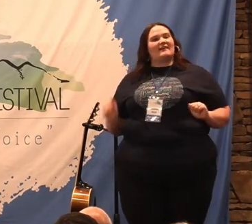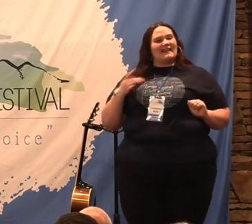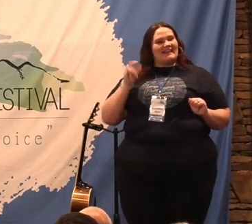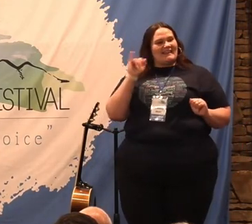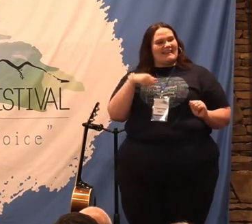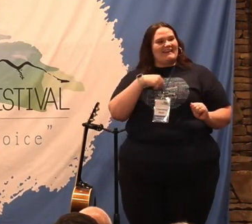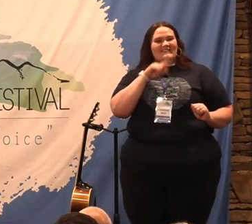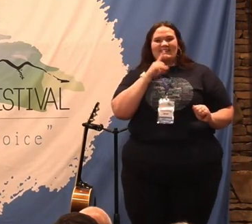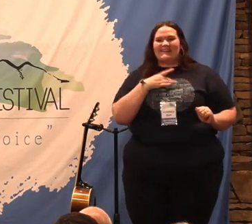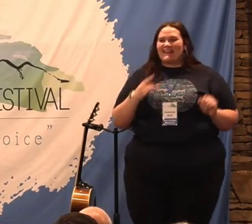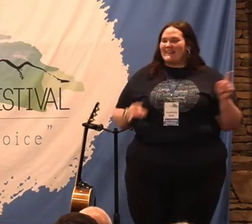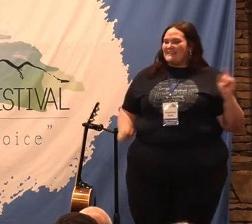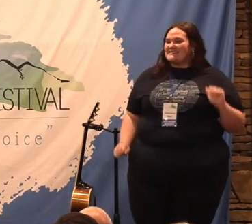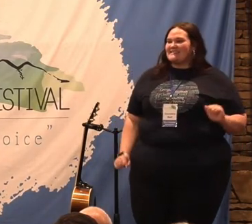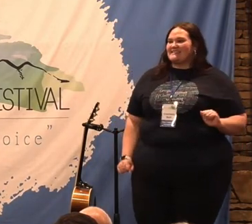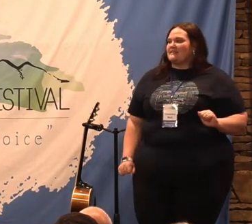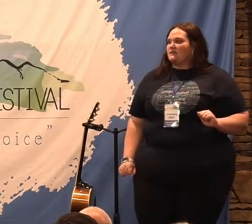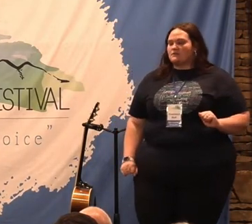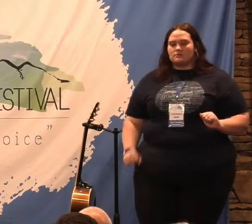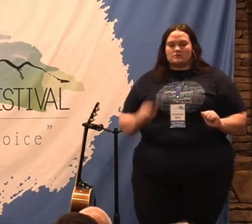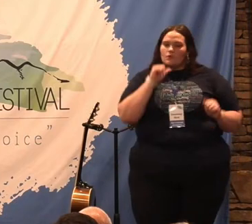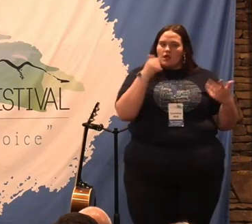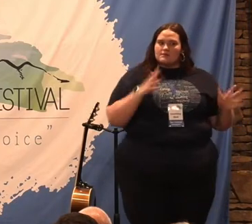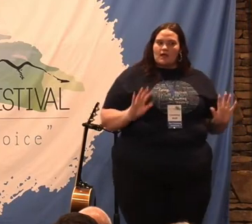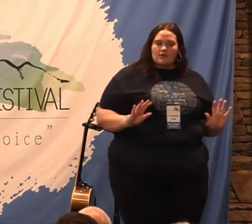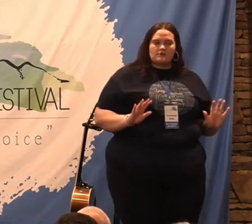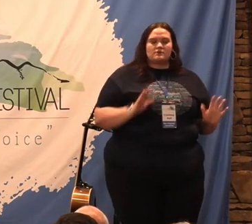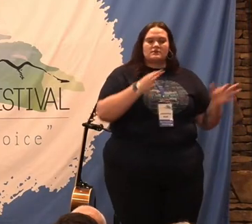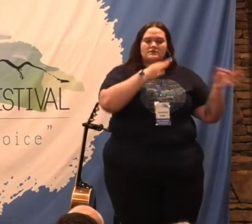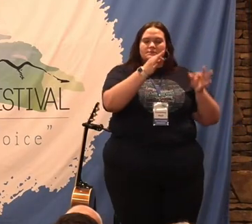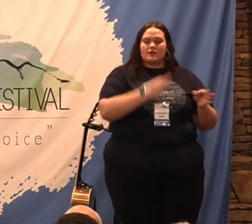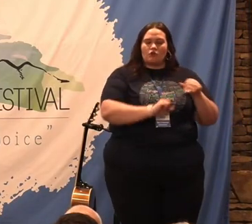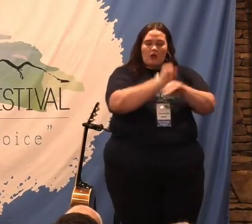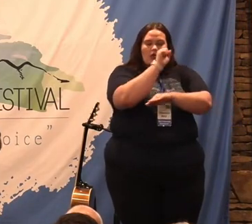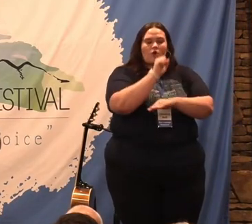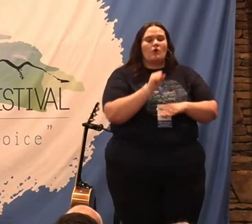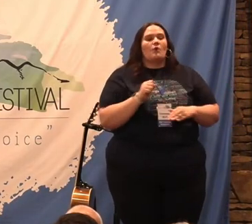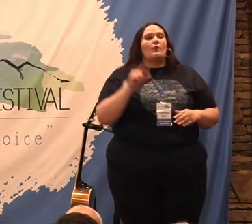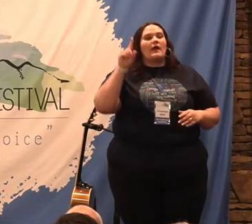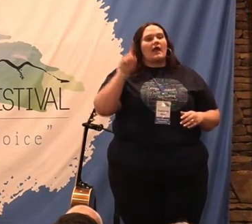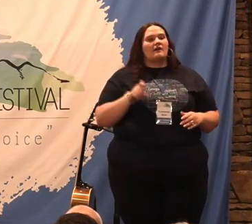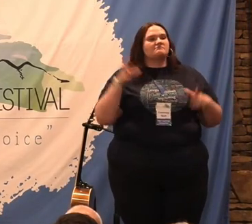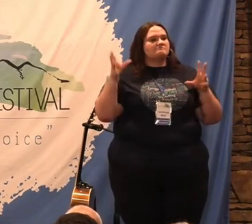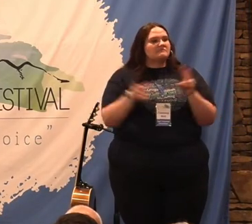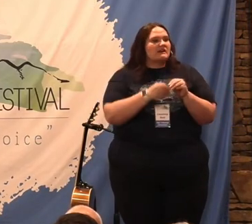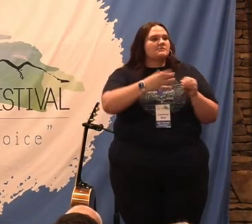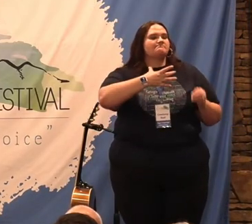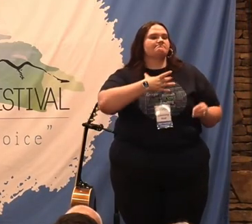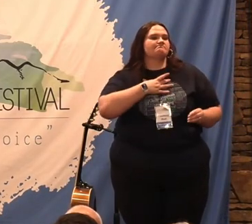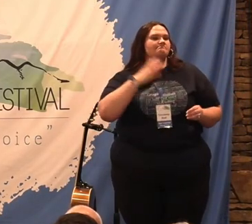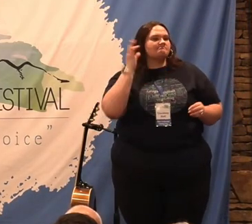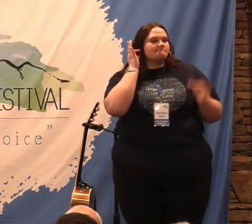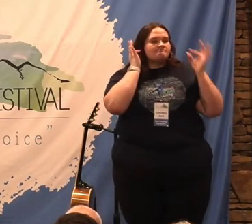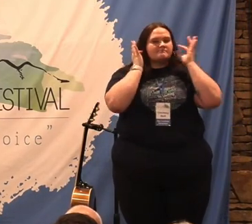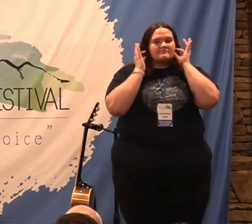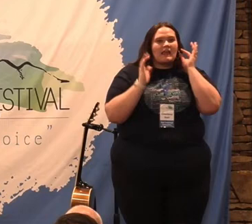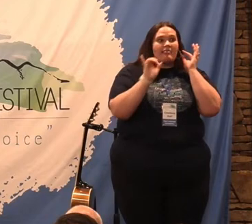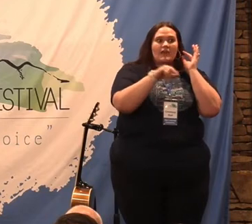this. I really like this. Well, we're not done, said the groundhog. We got to accessorize. It's 20% of my grade.